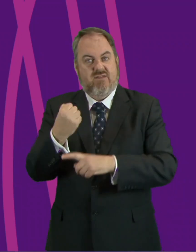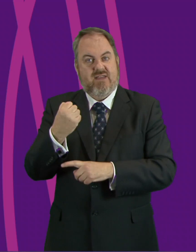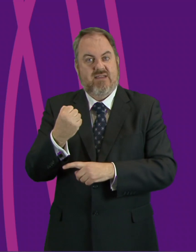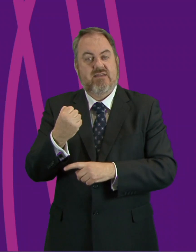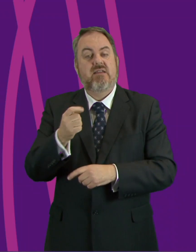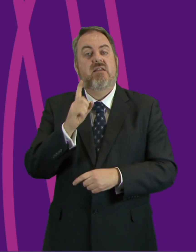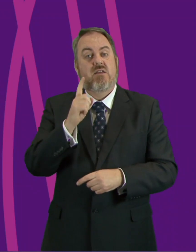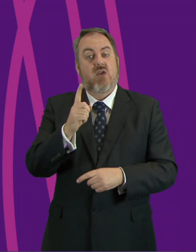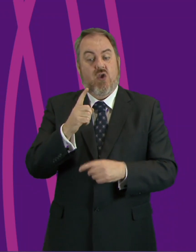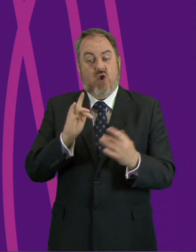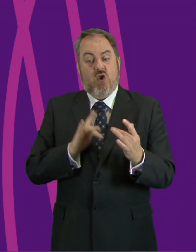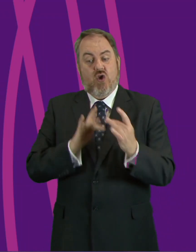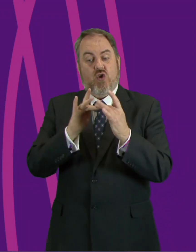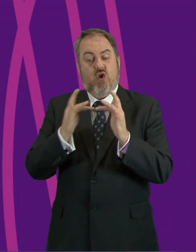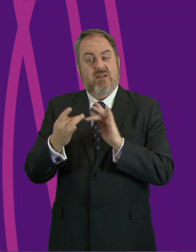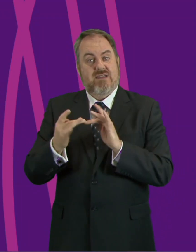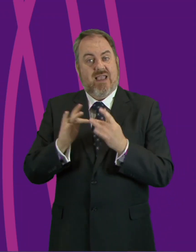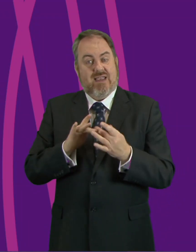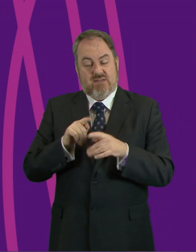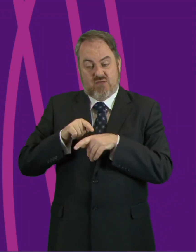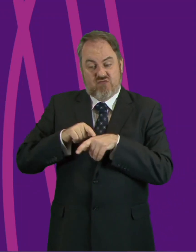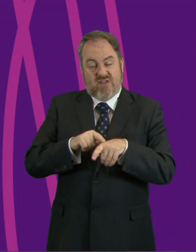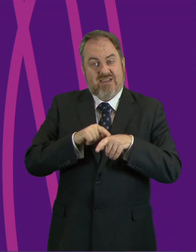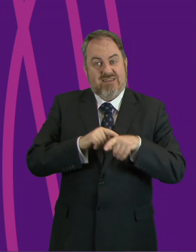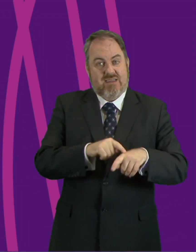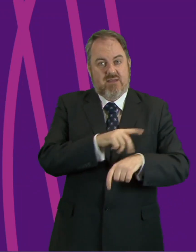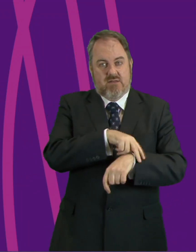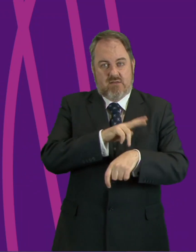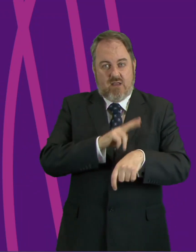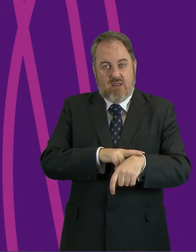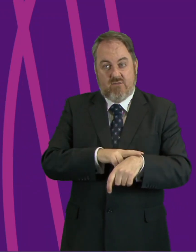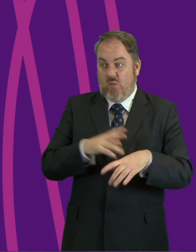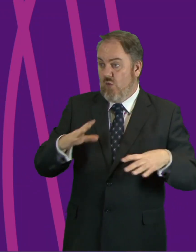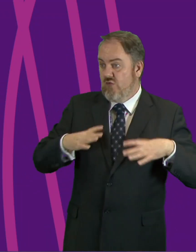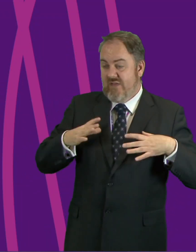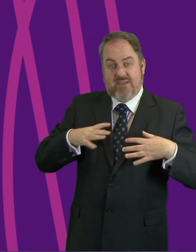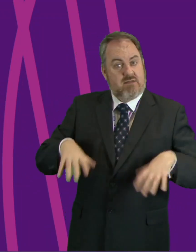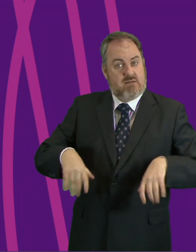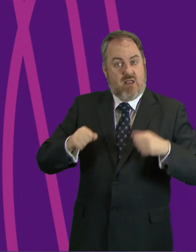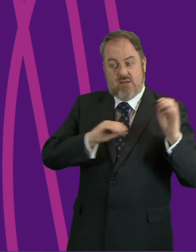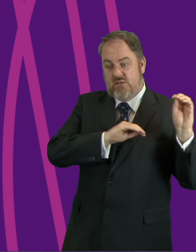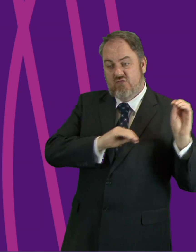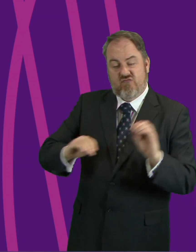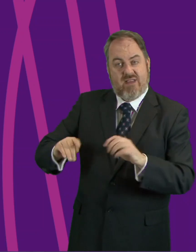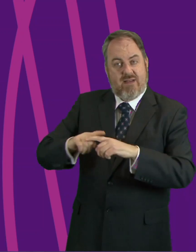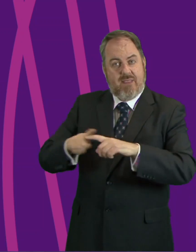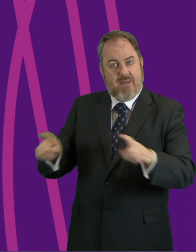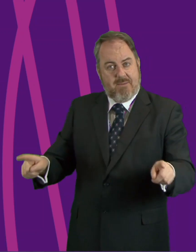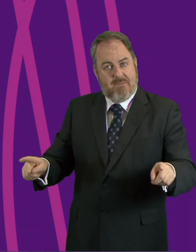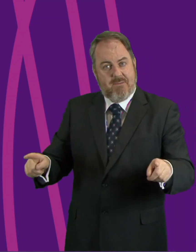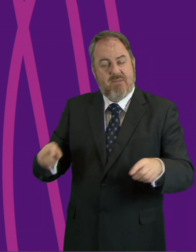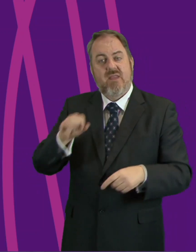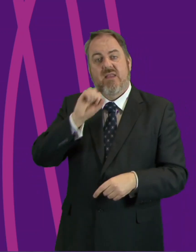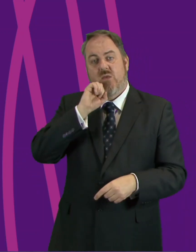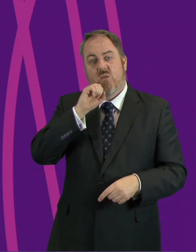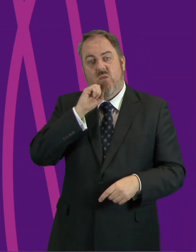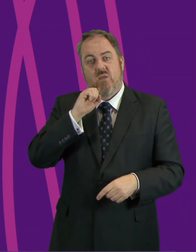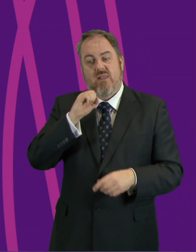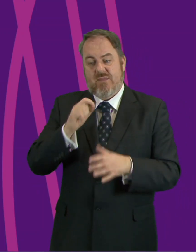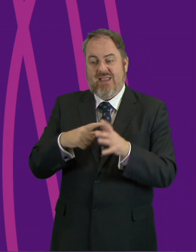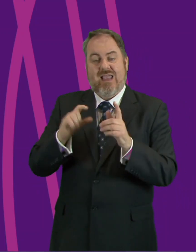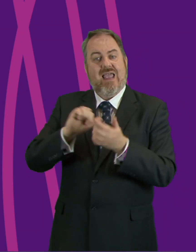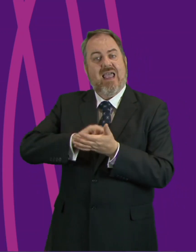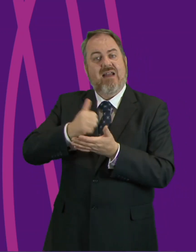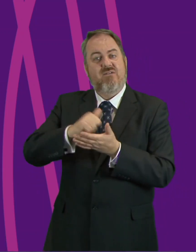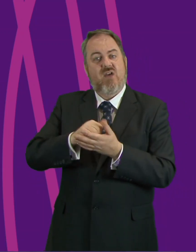health boards are already looking to train existing staff to be able to do contact tracing. There will be an ad goes live on Friday, I